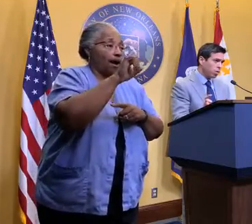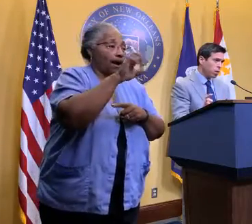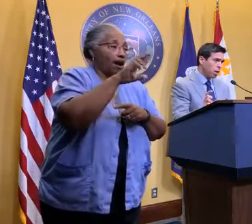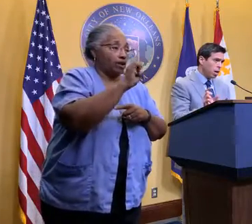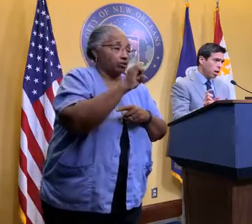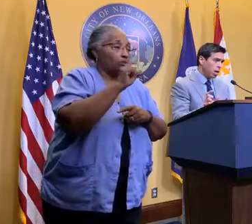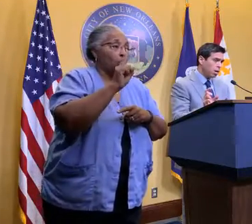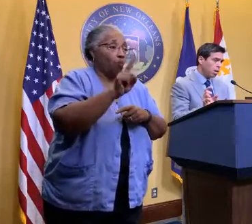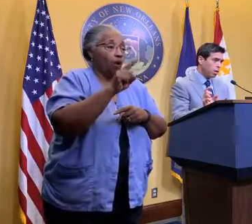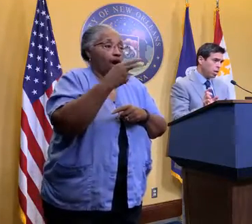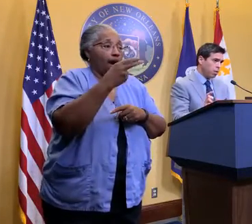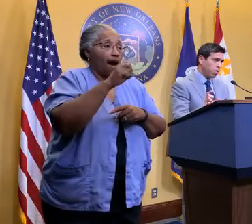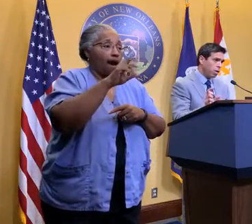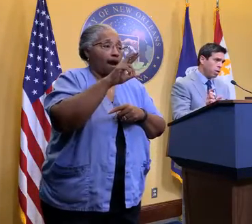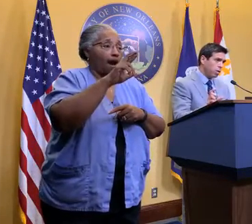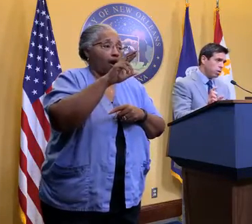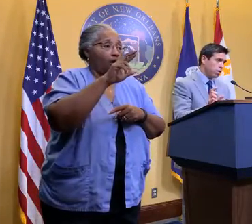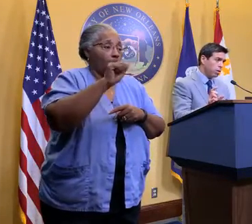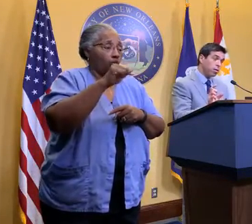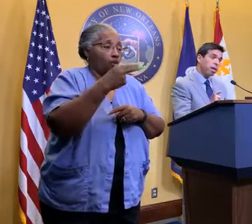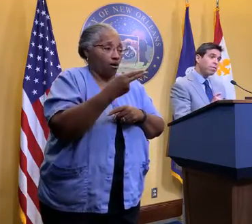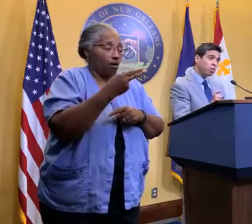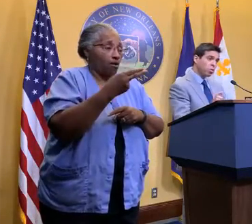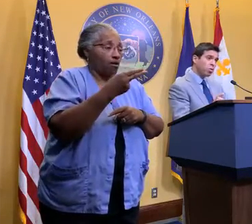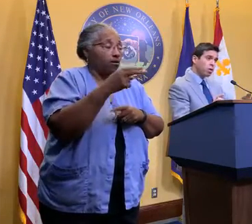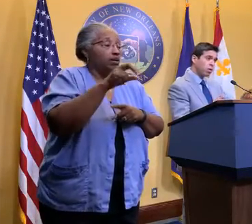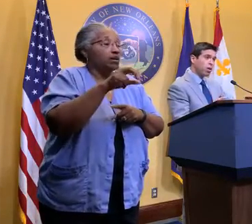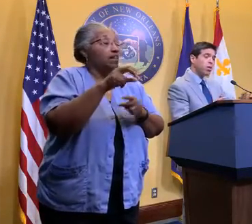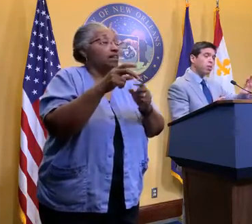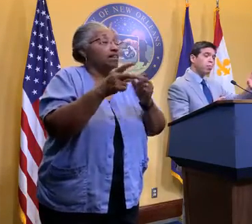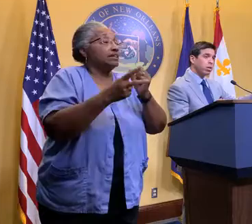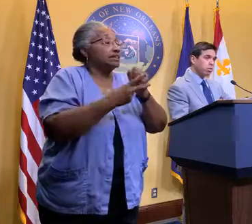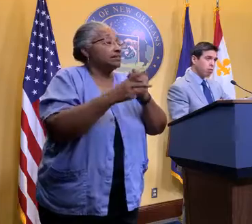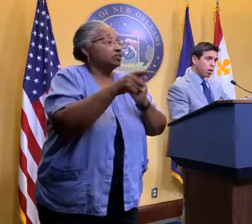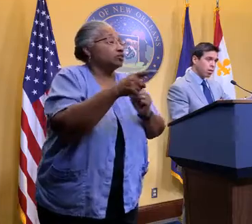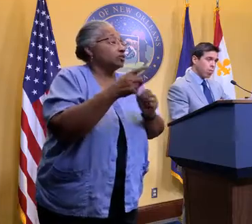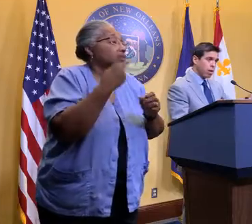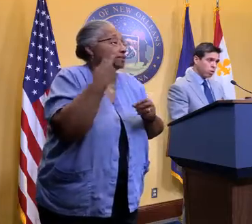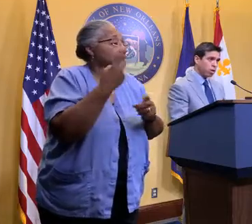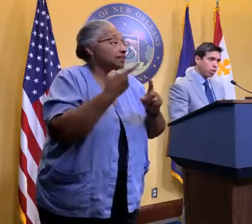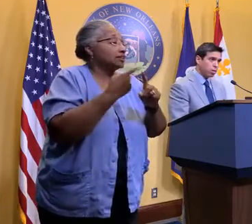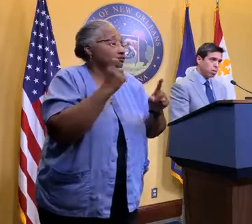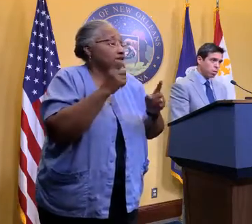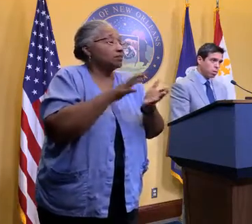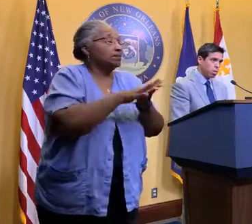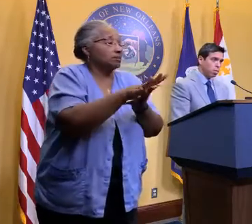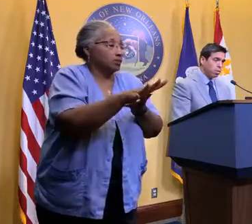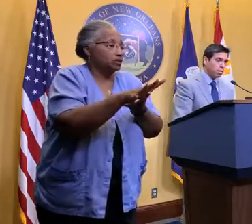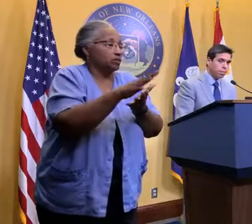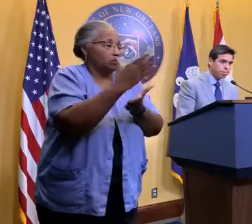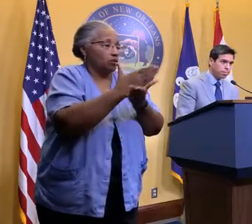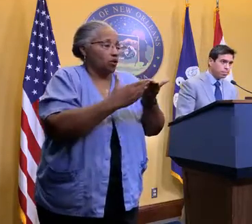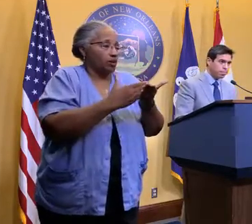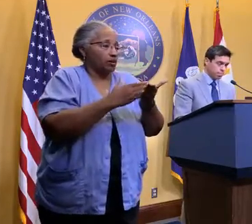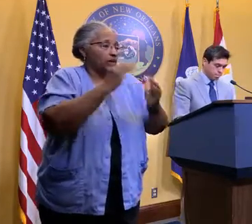is Harris, and the other is the savings you see is on the expenditure side of the balance sheet. I gotcha. What